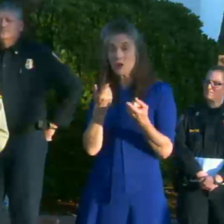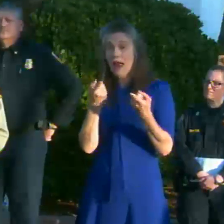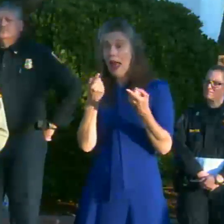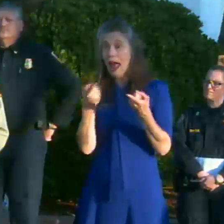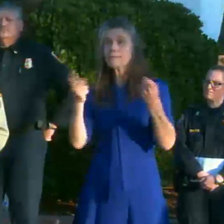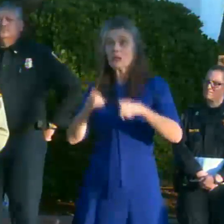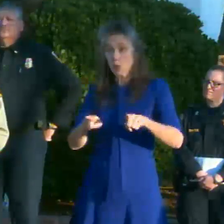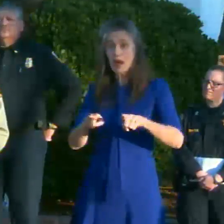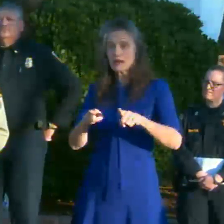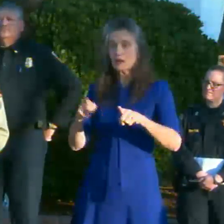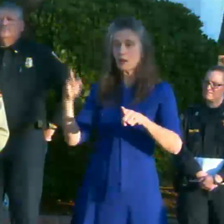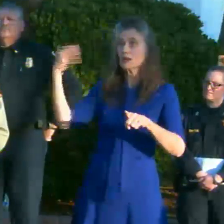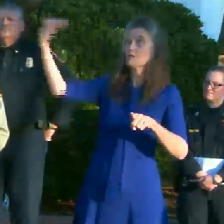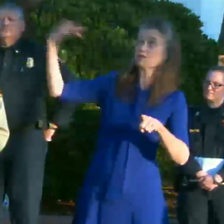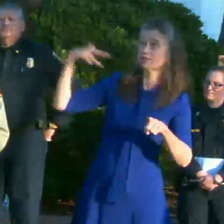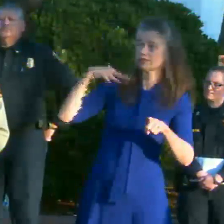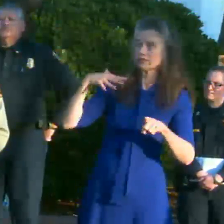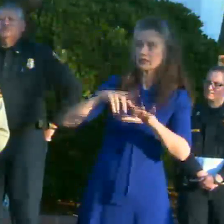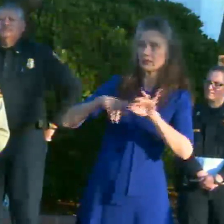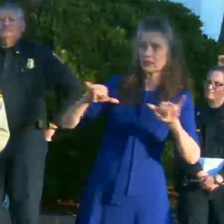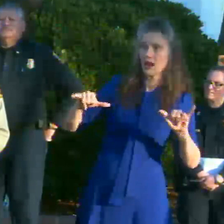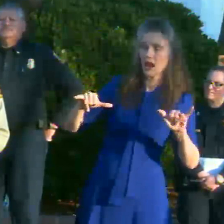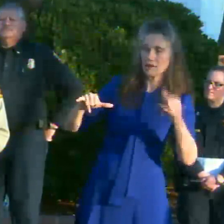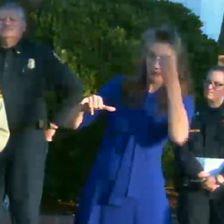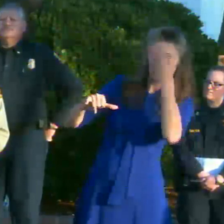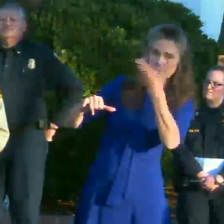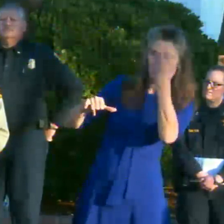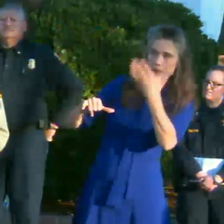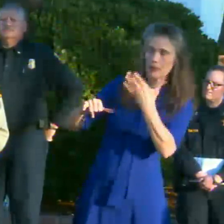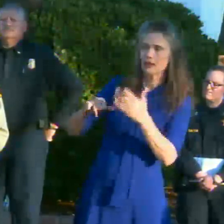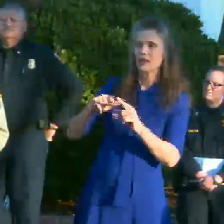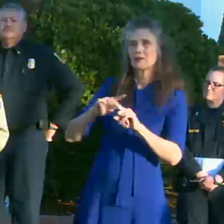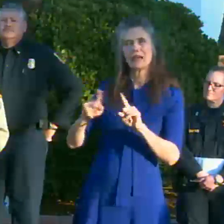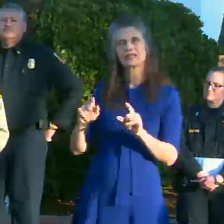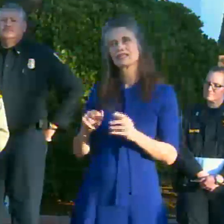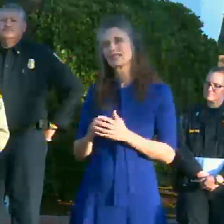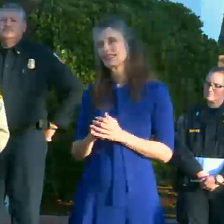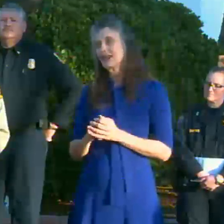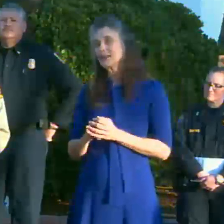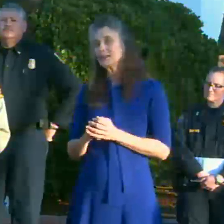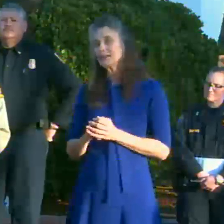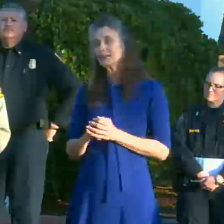unfolding. So I don't think that there would be any